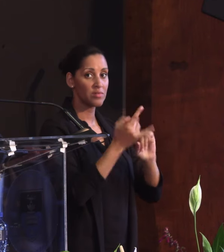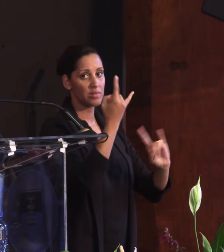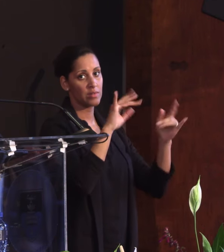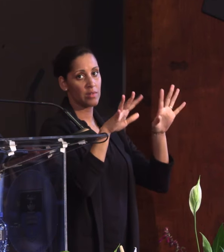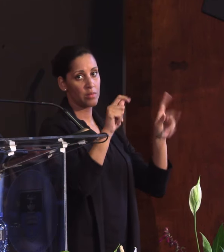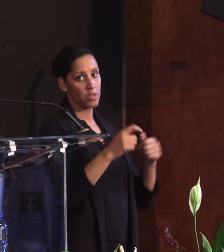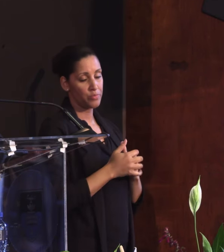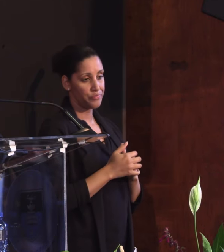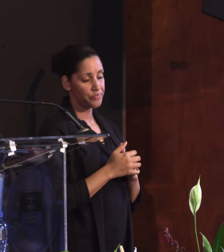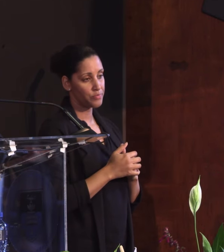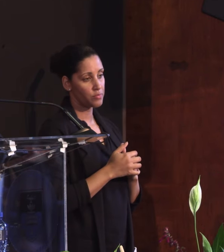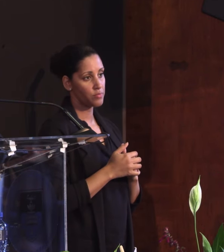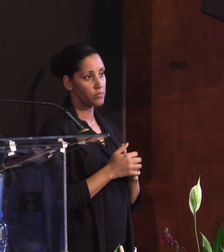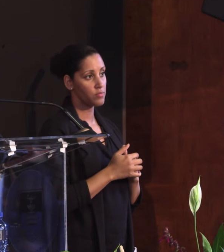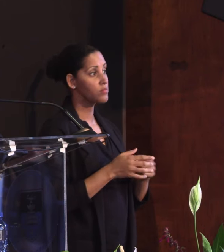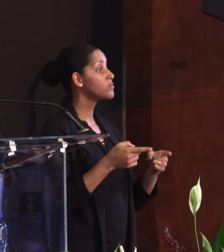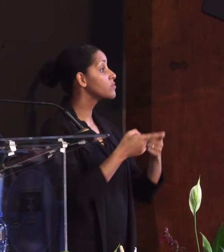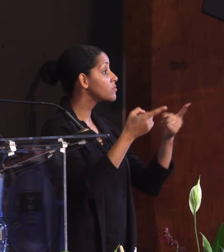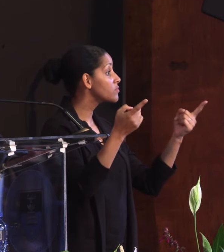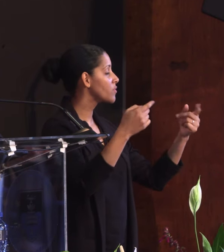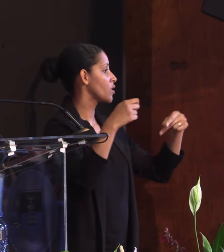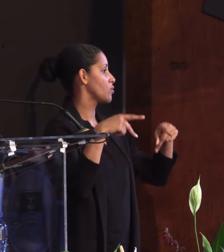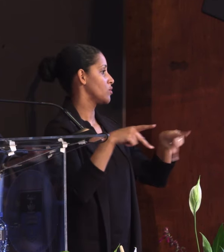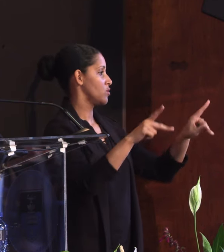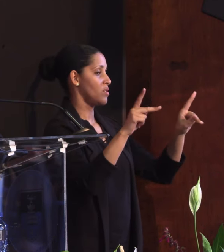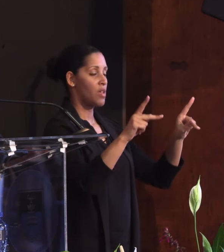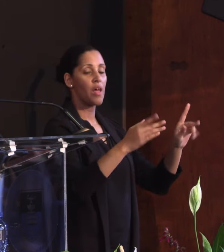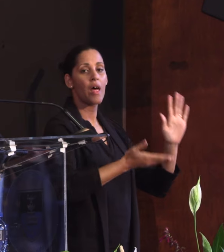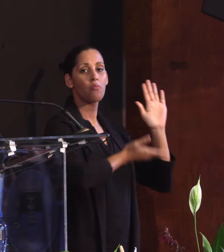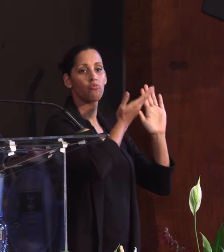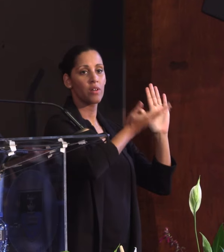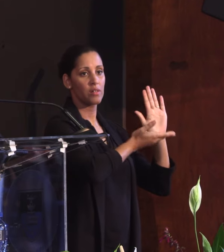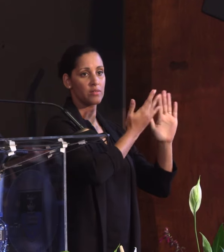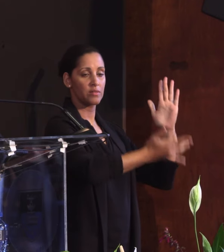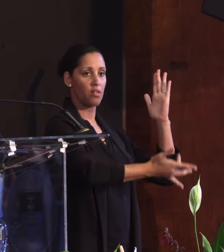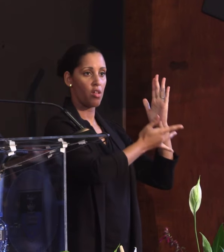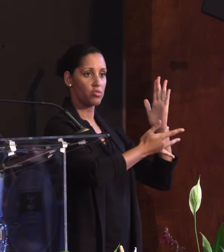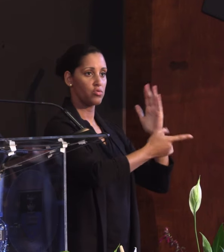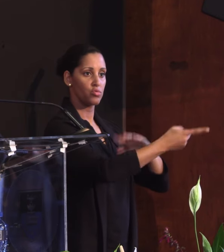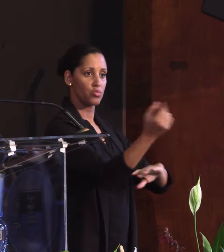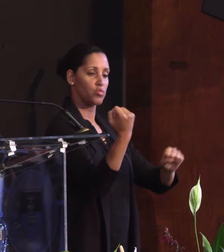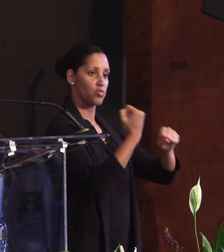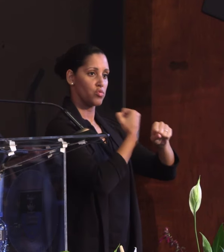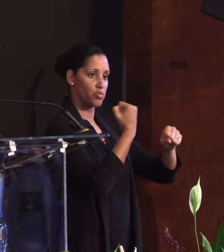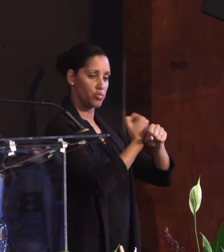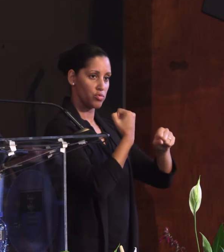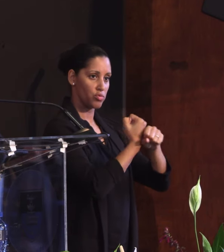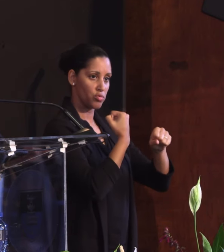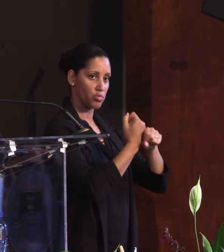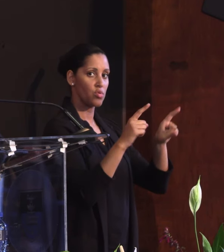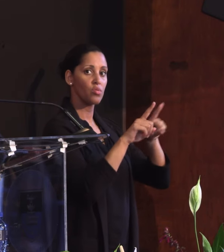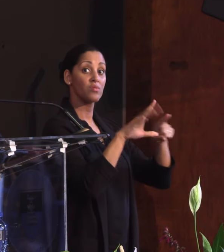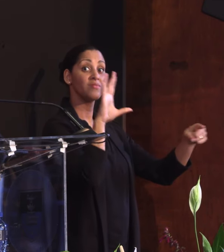Cape Town. You've had an opportunity to upgrade the technology that you work with and to